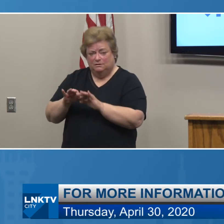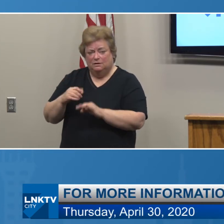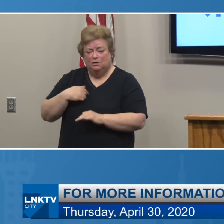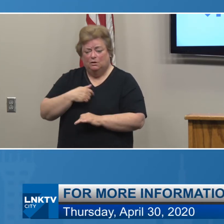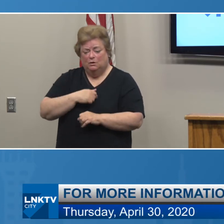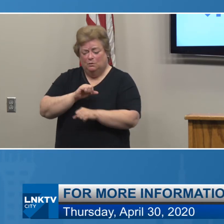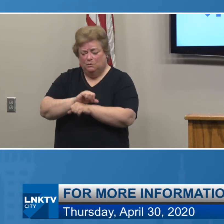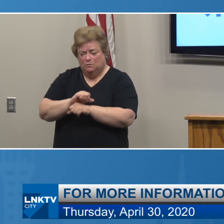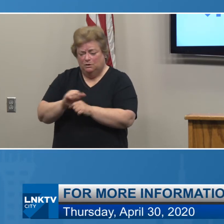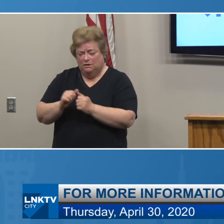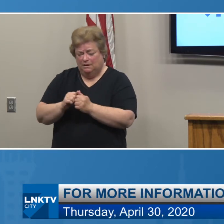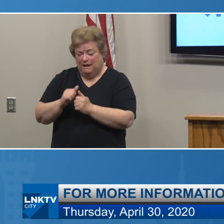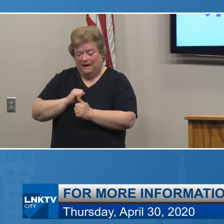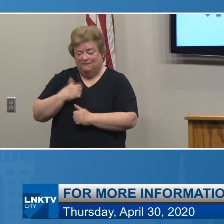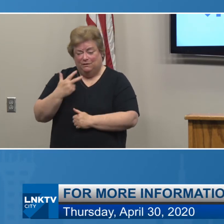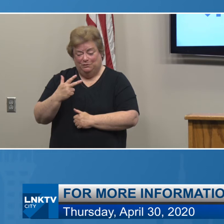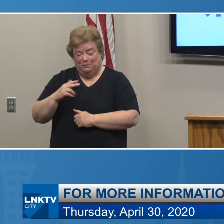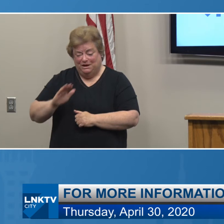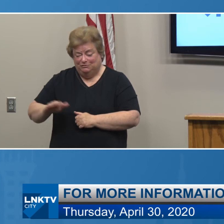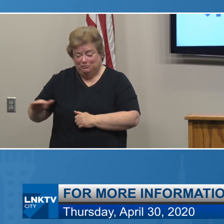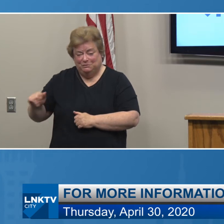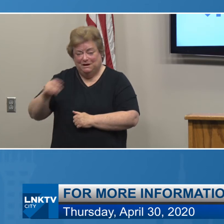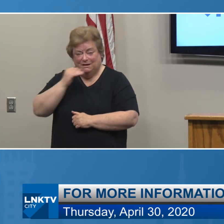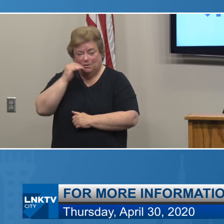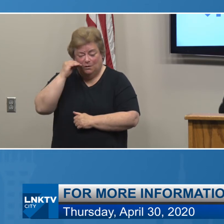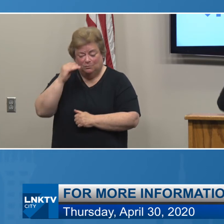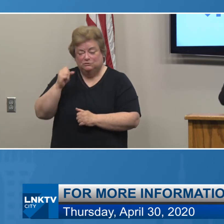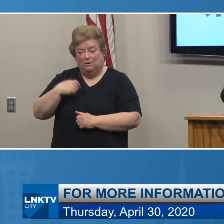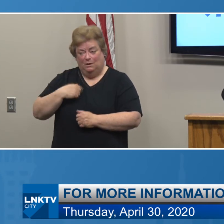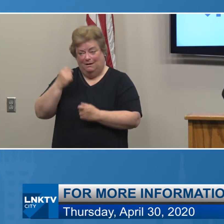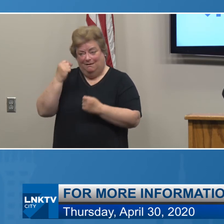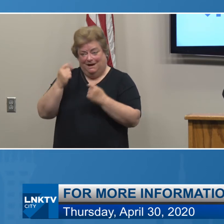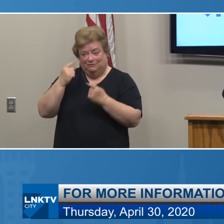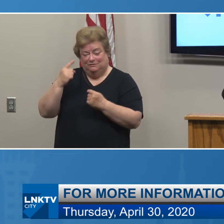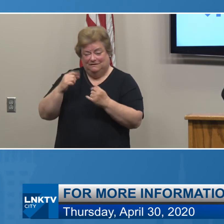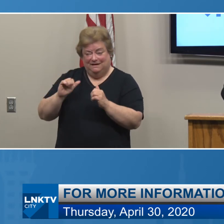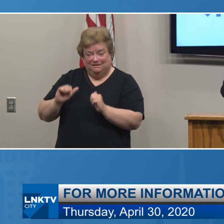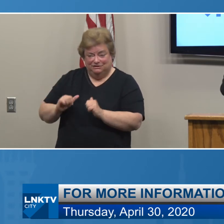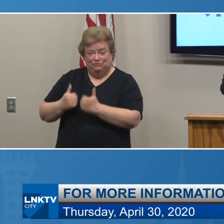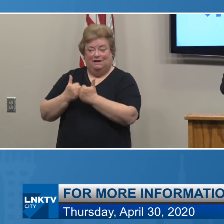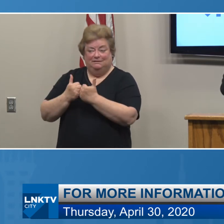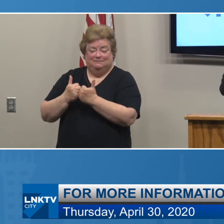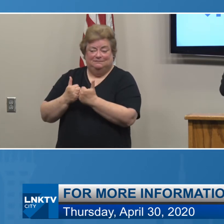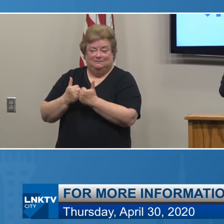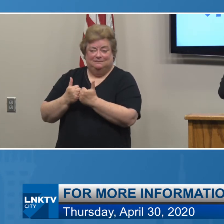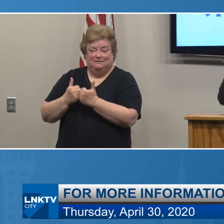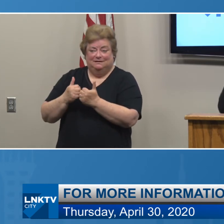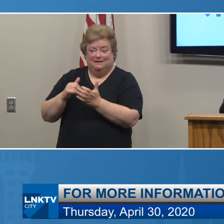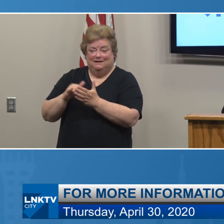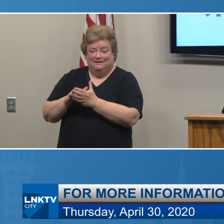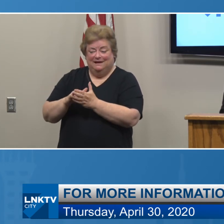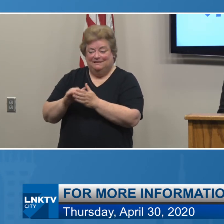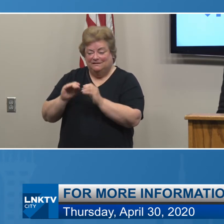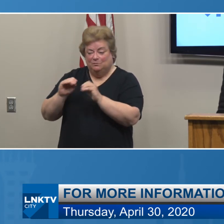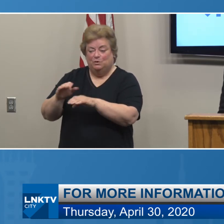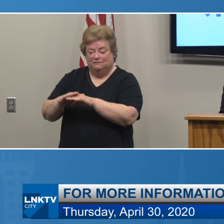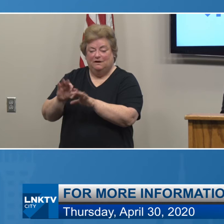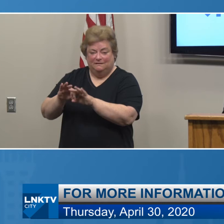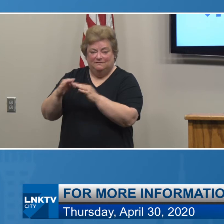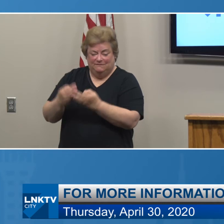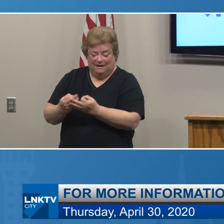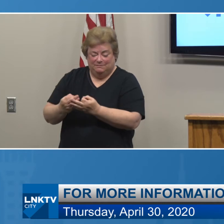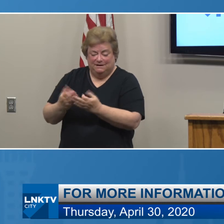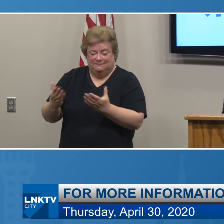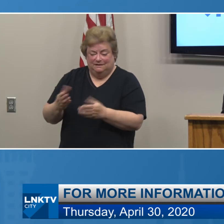working with home. I have 3 young kids at home, so I understand the challenge that this places on families here in